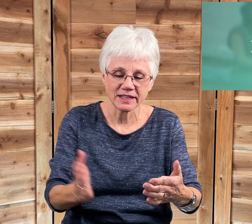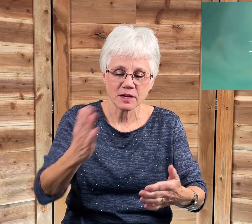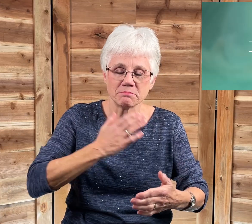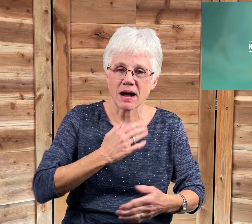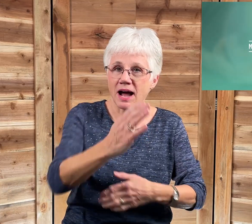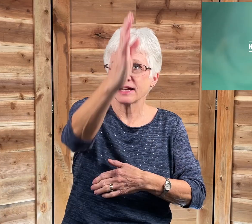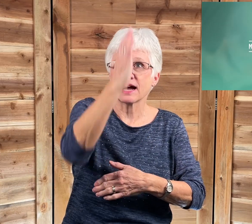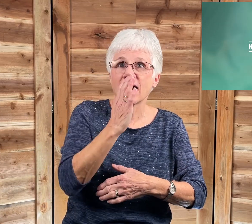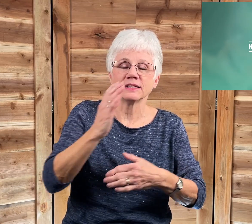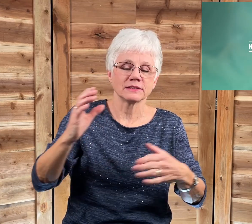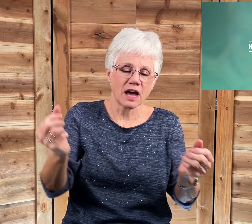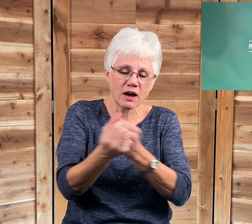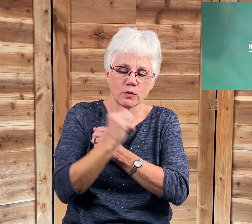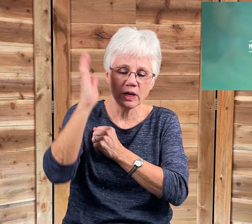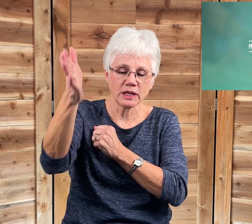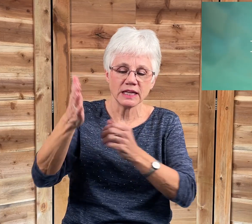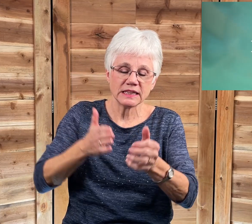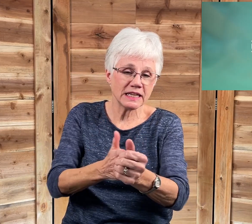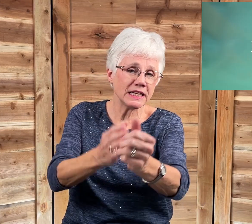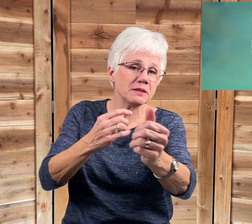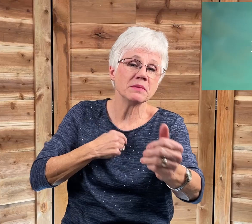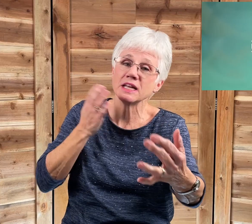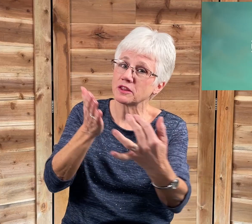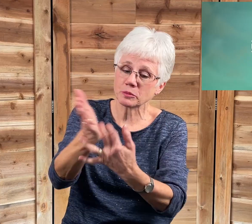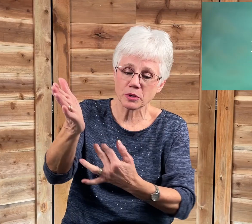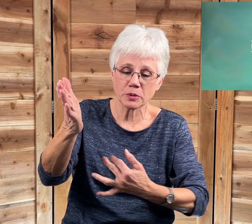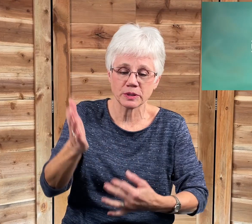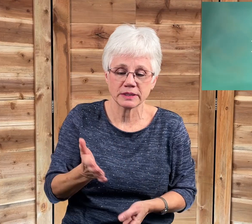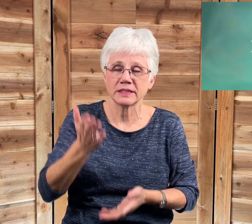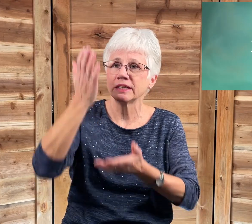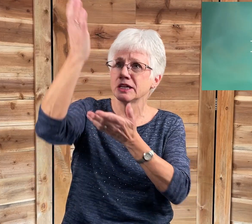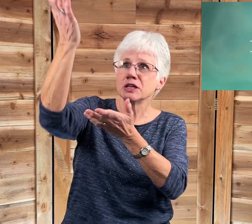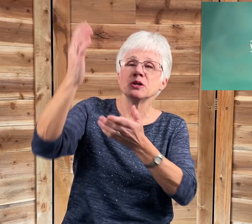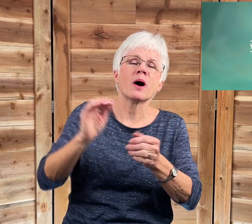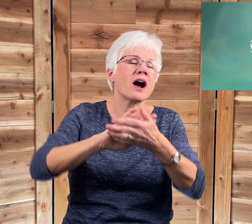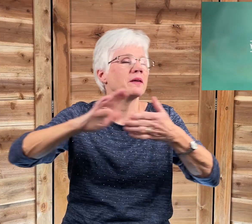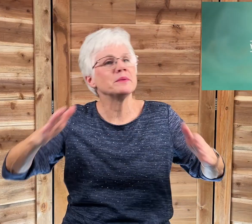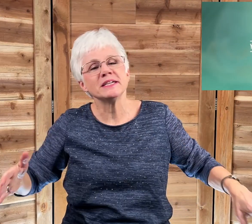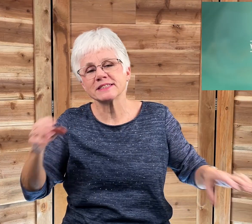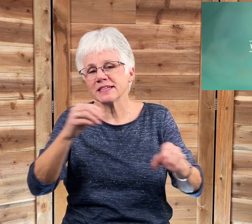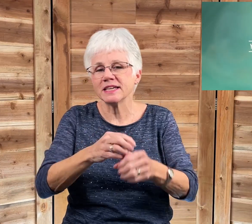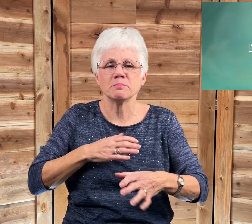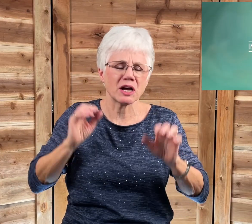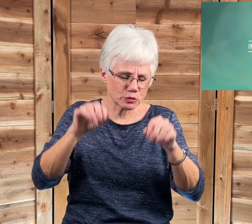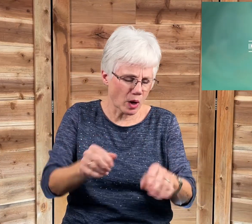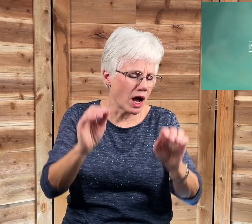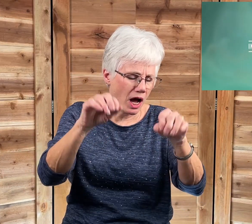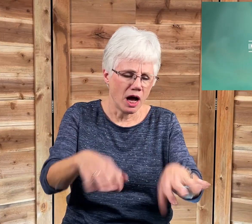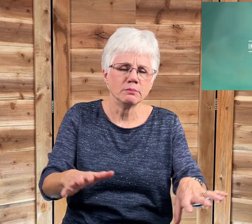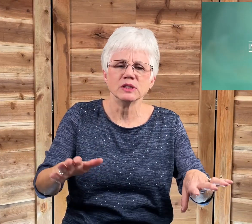sing. My God's love will lead me through. You are the peace in